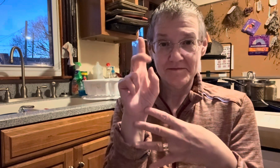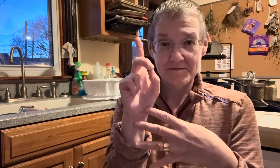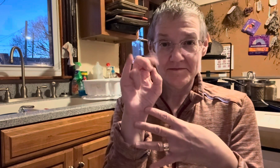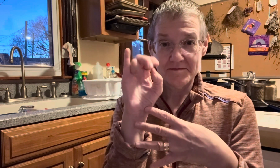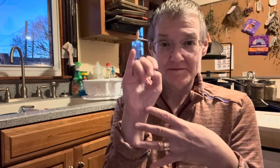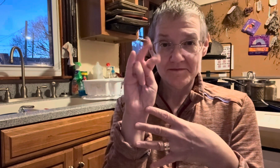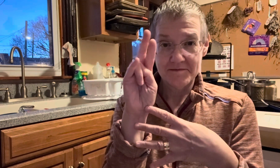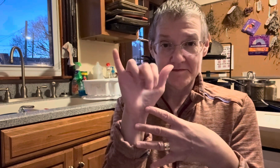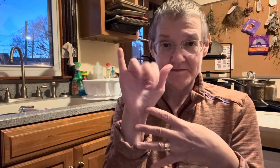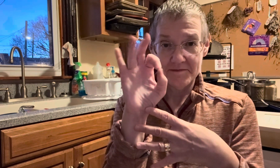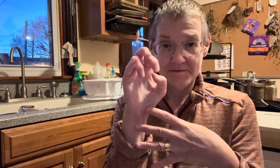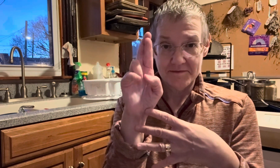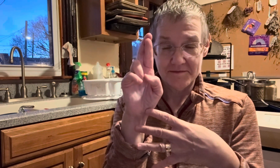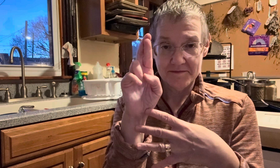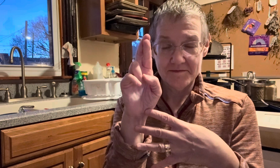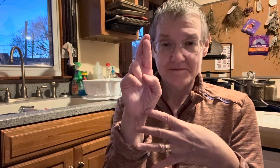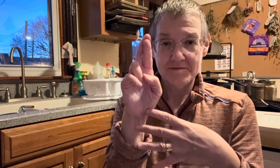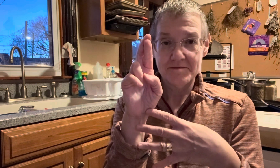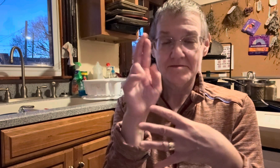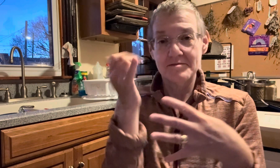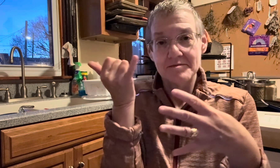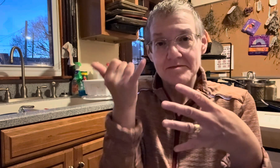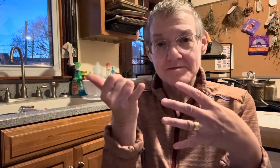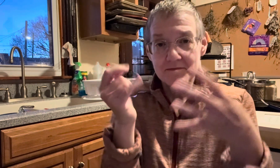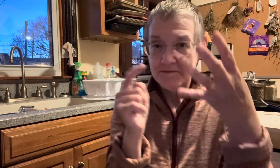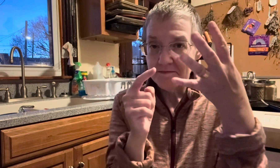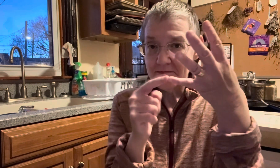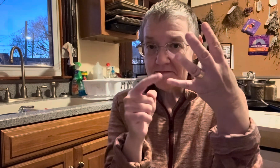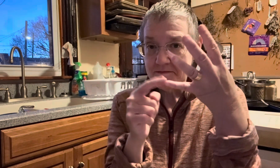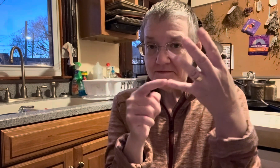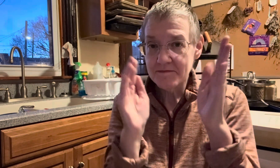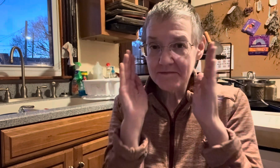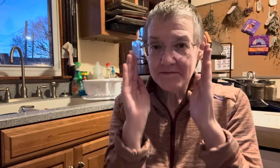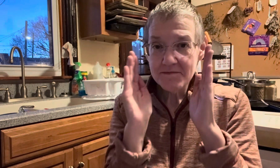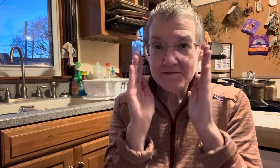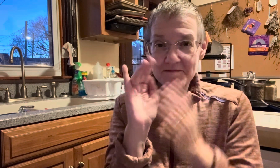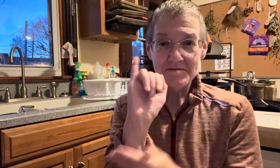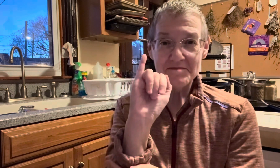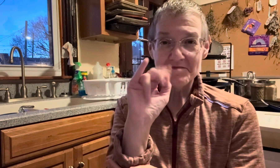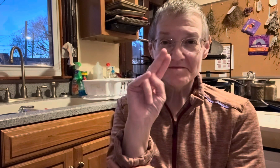dietary fiber, and now ingredients.